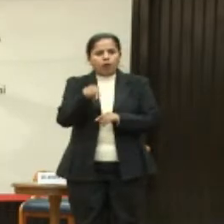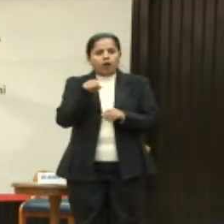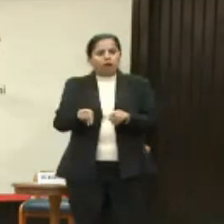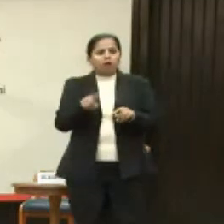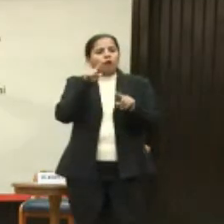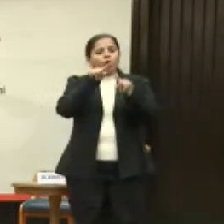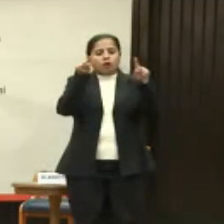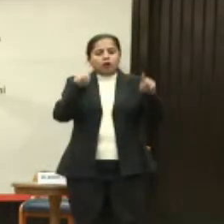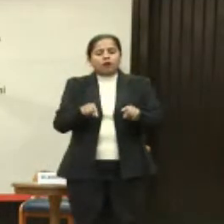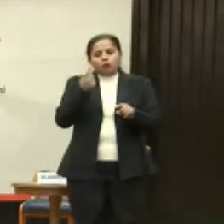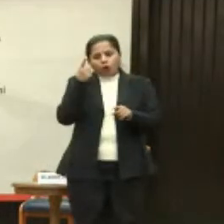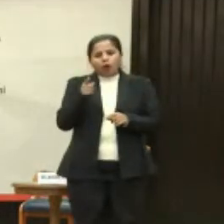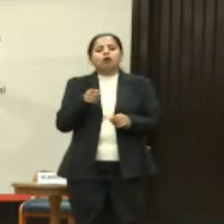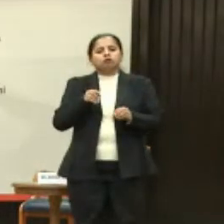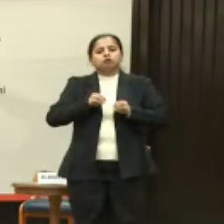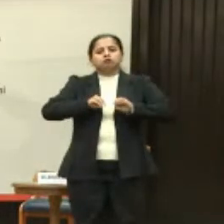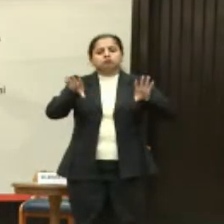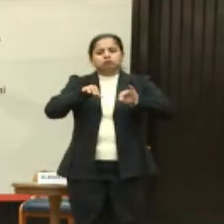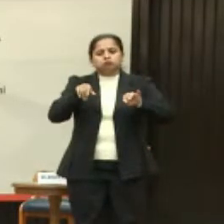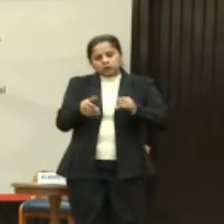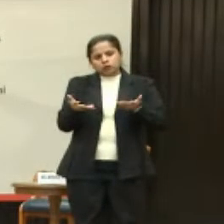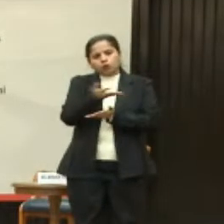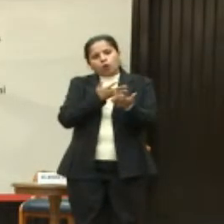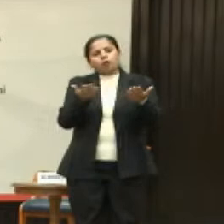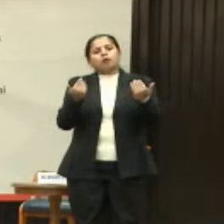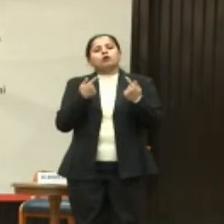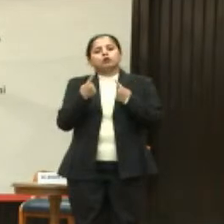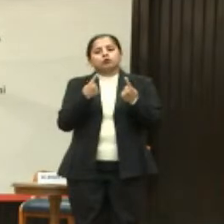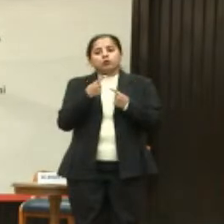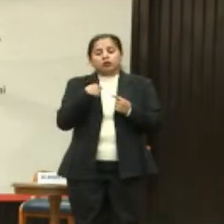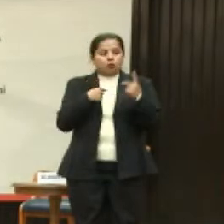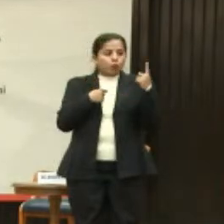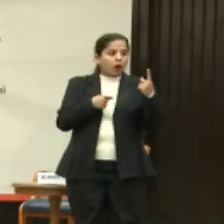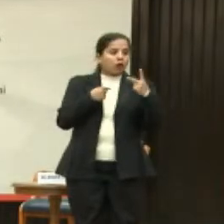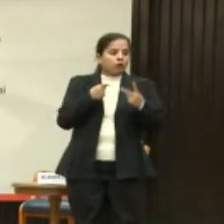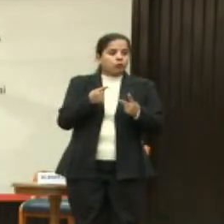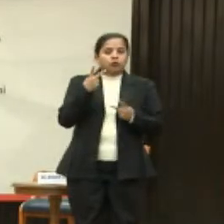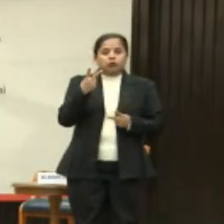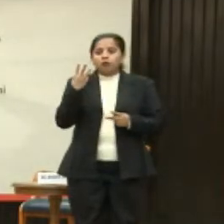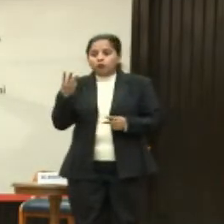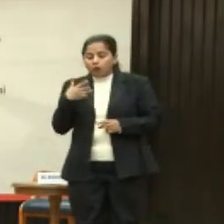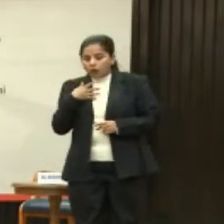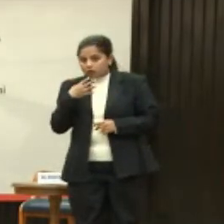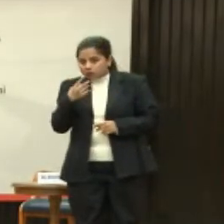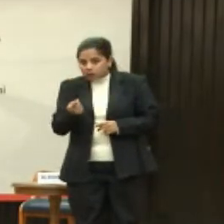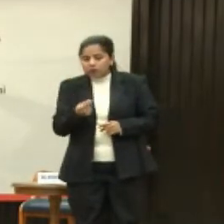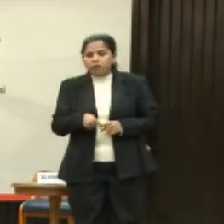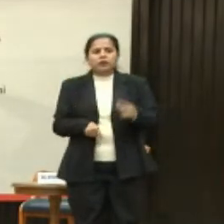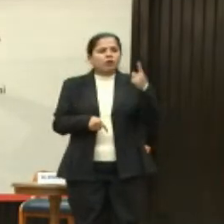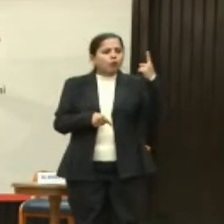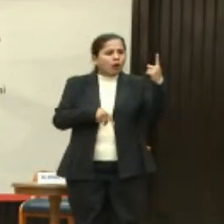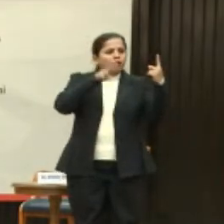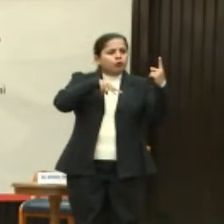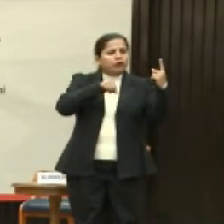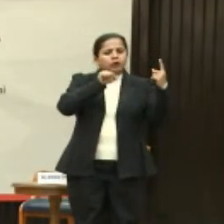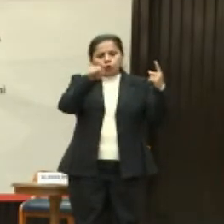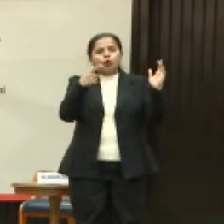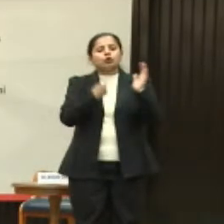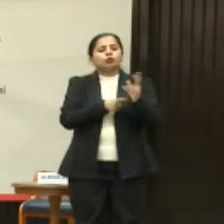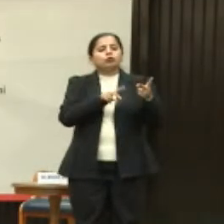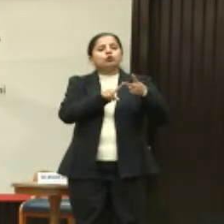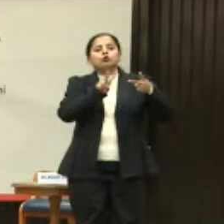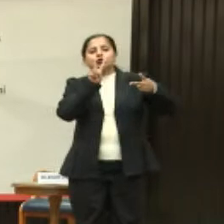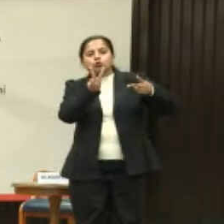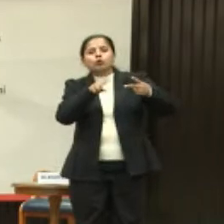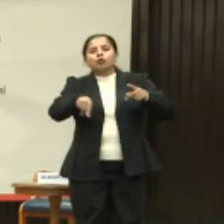for the discourse. So instead of saying 1, 2, 3, 4, I will say 1, read Vidhi's reports, 2,